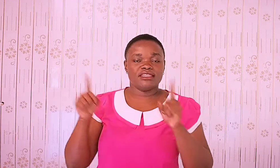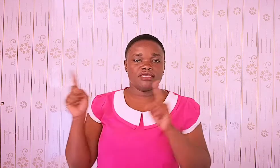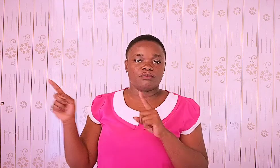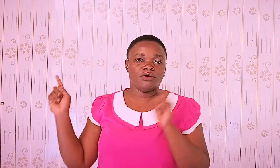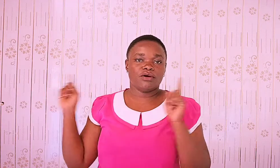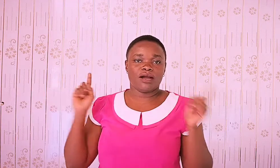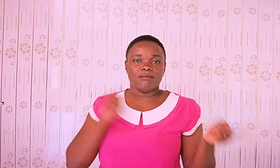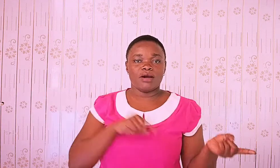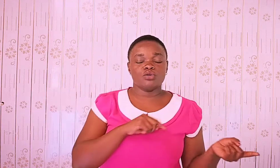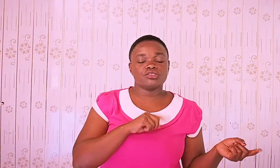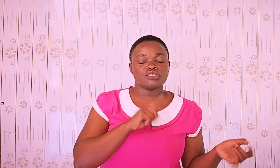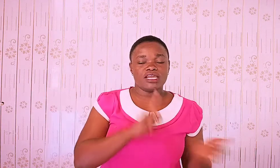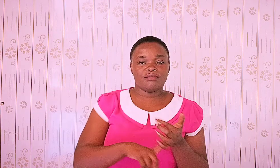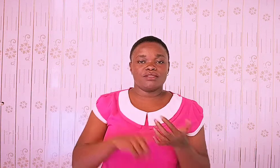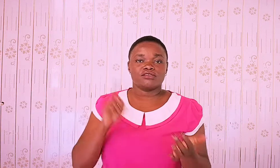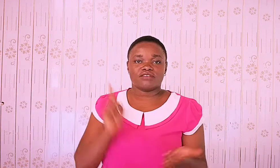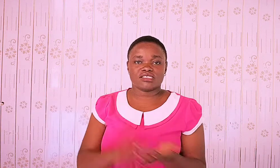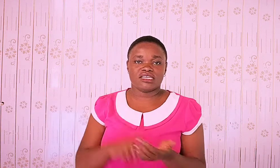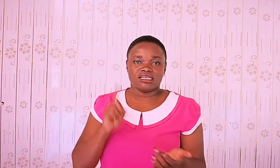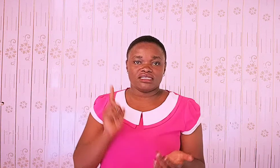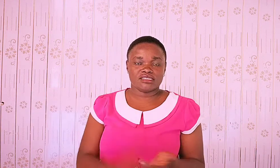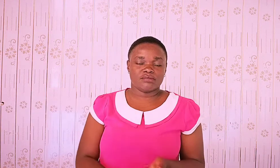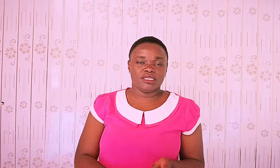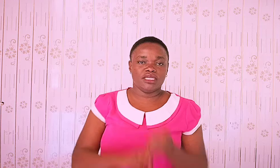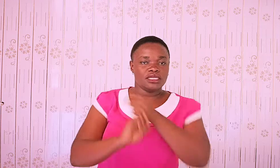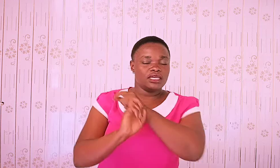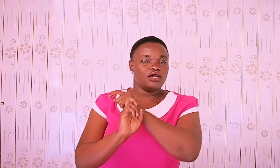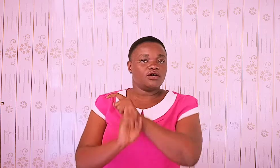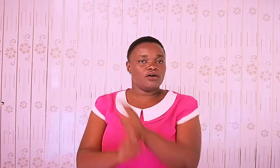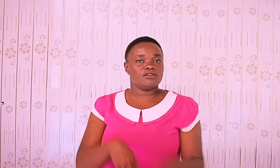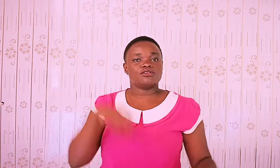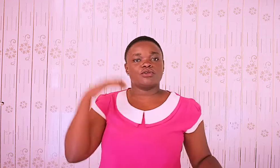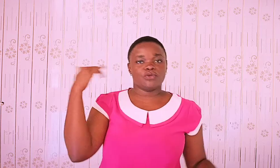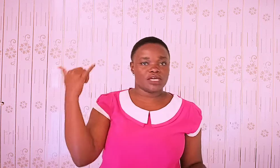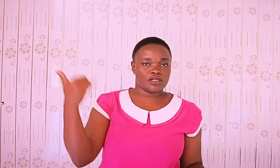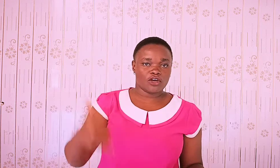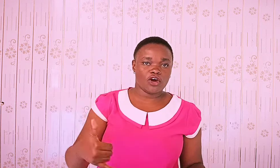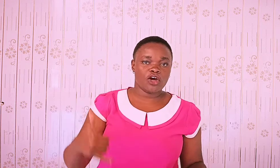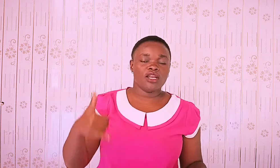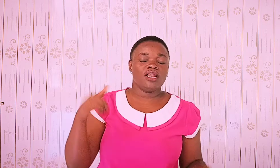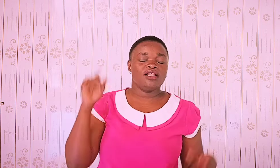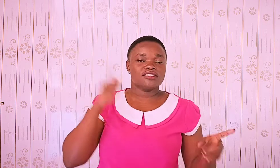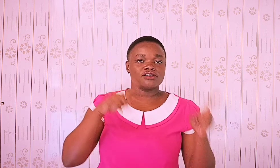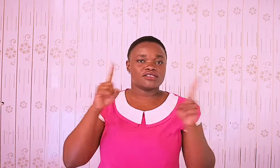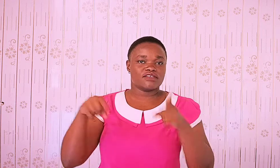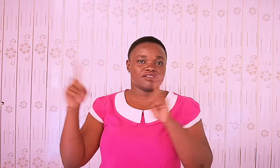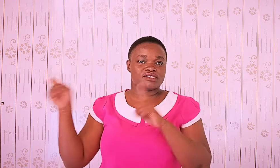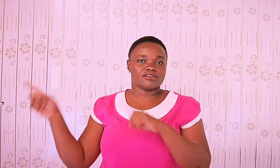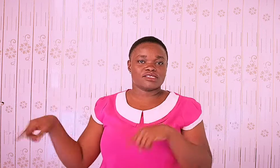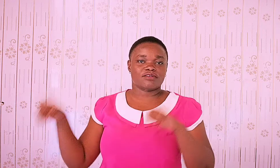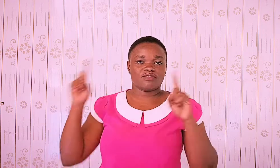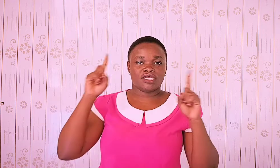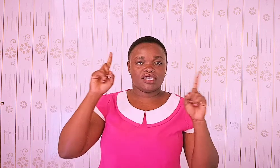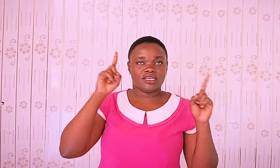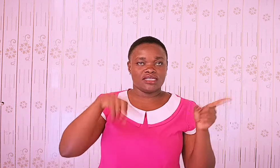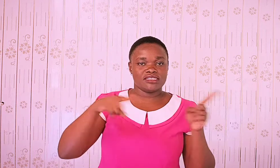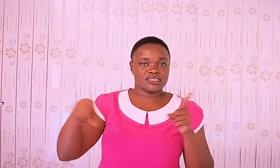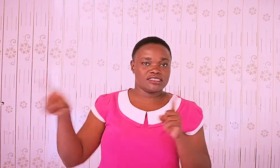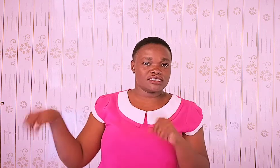anything more about elements of a sign and its meaning, also you can call 0707